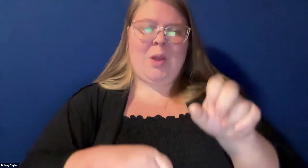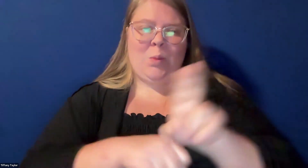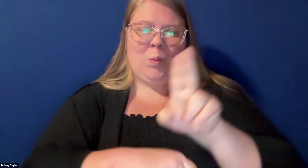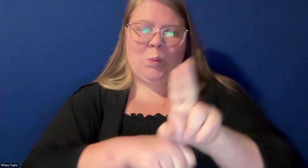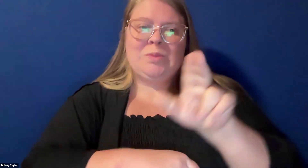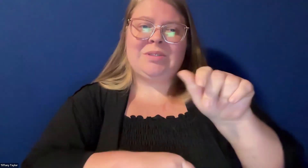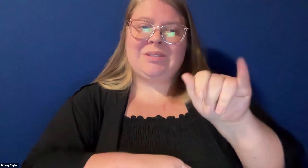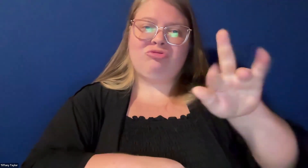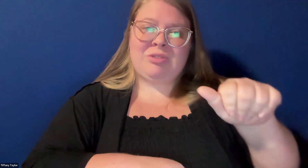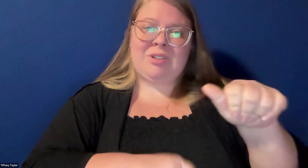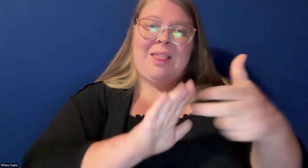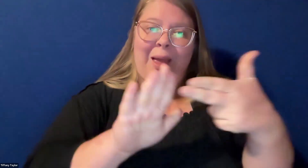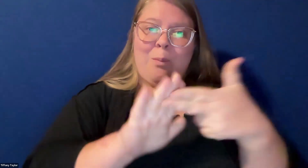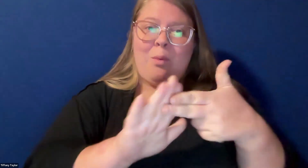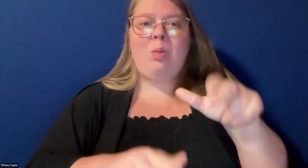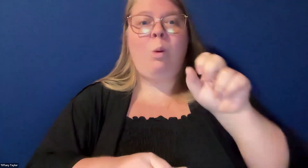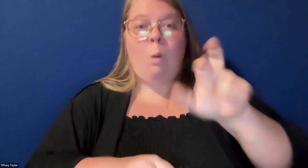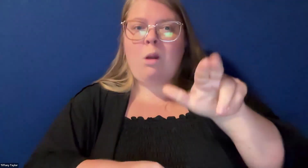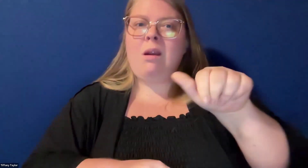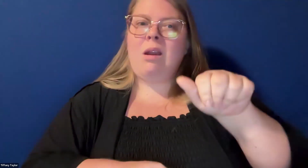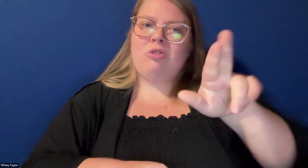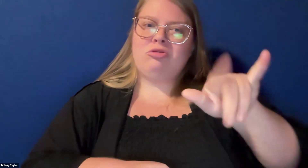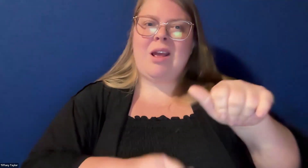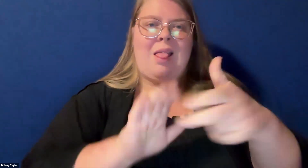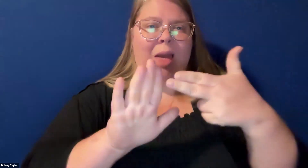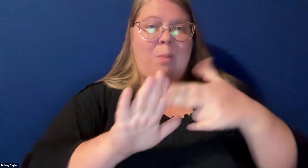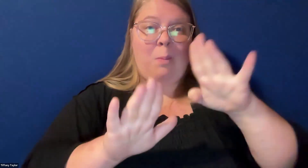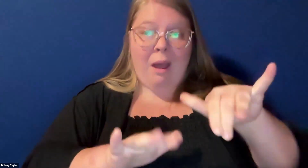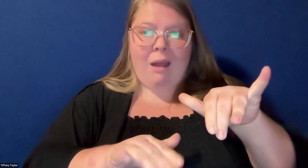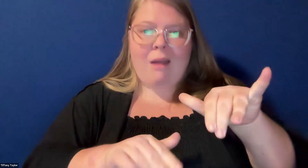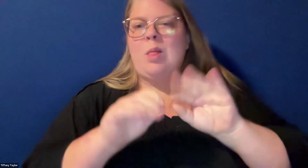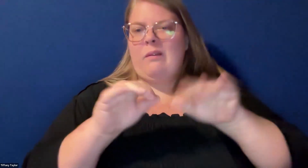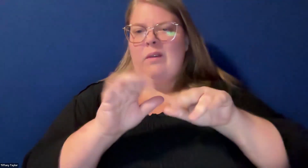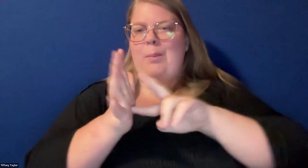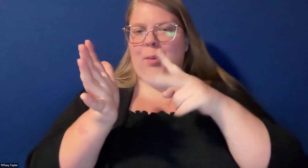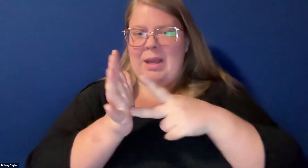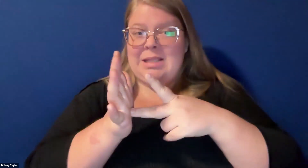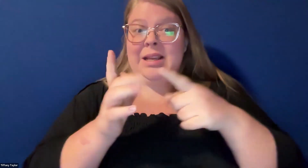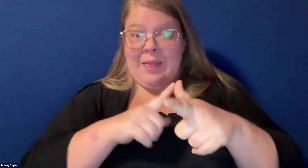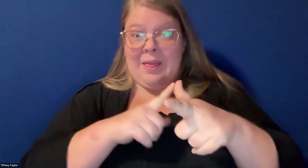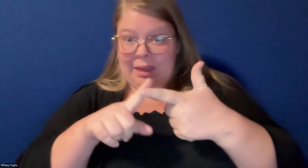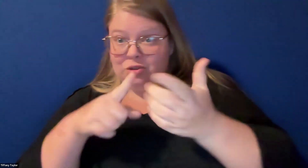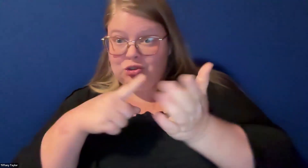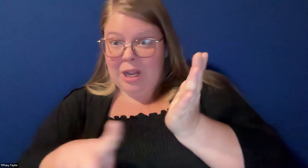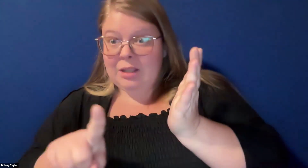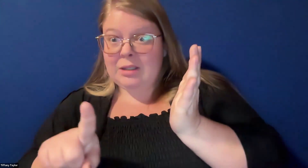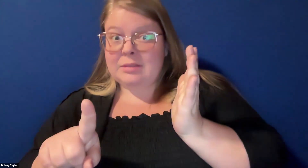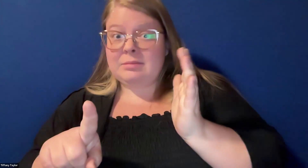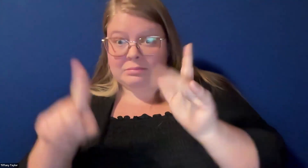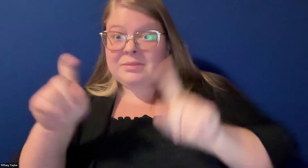purpose. And of course, when it is finished, then test the accessibility checker to test your plugin or test